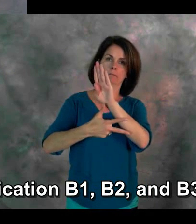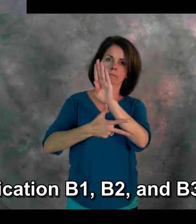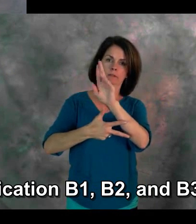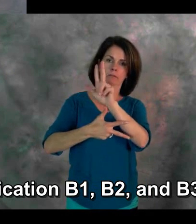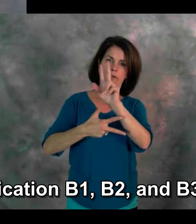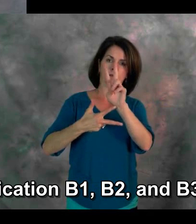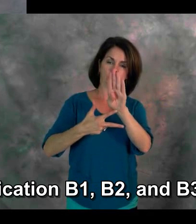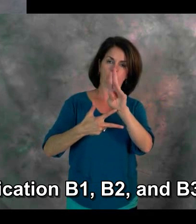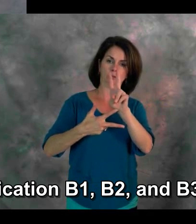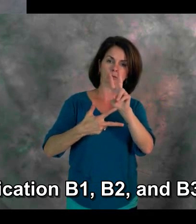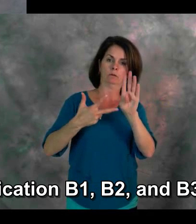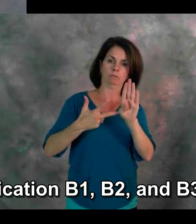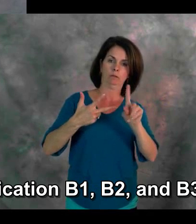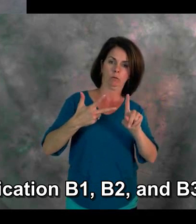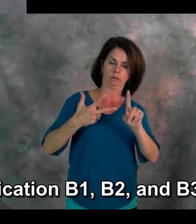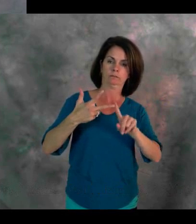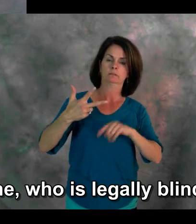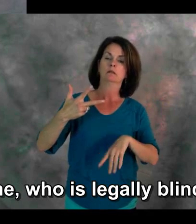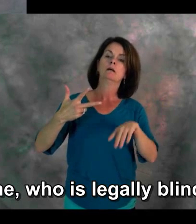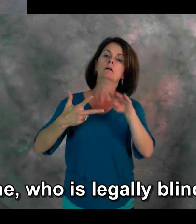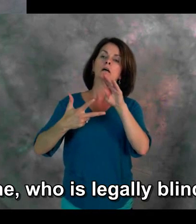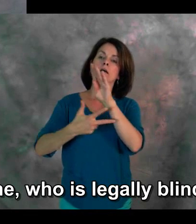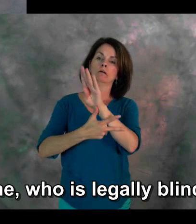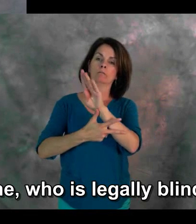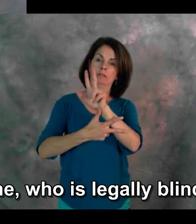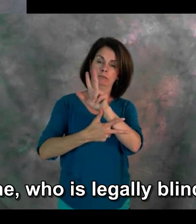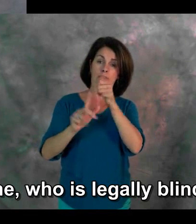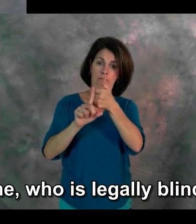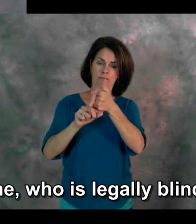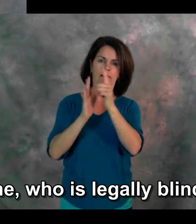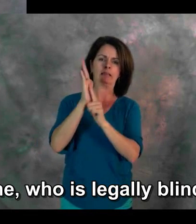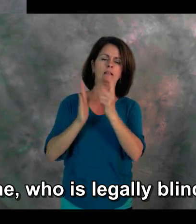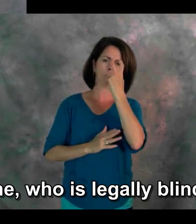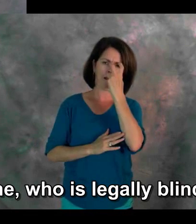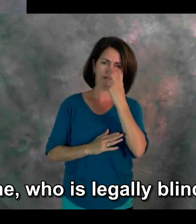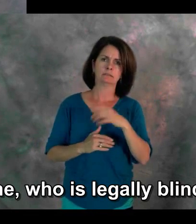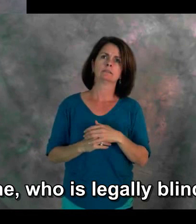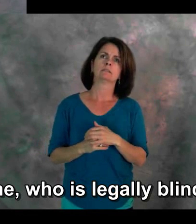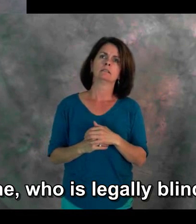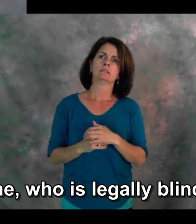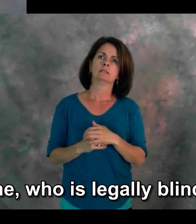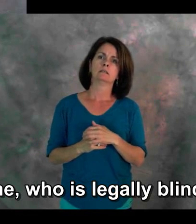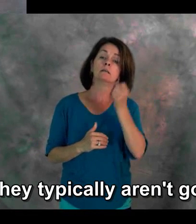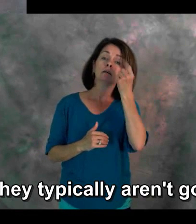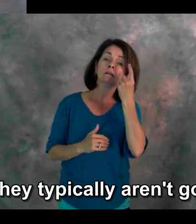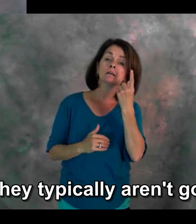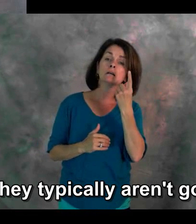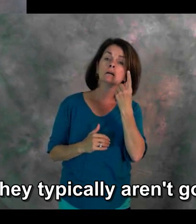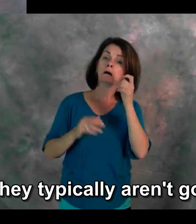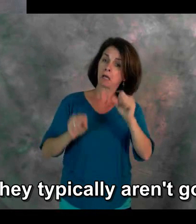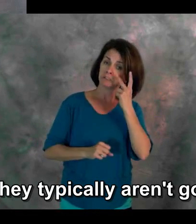B1, B2, and B3. A B3 athlete is someone who is legally blind,